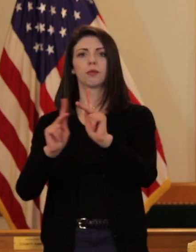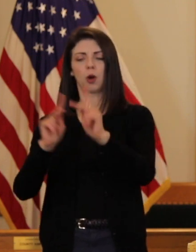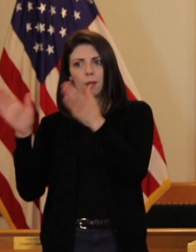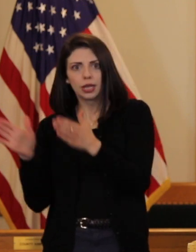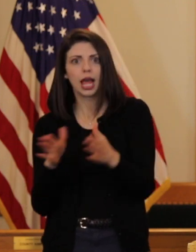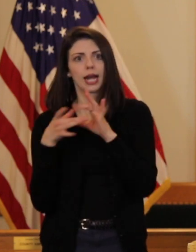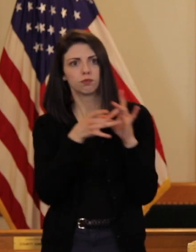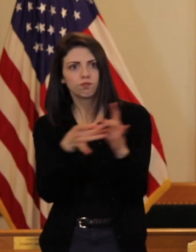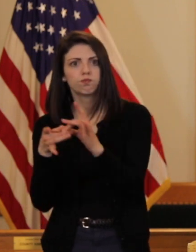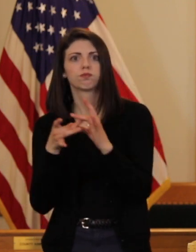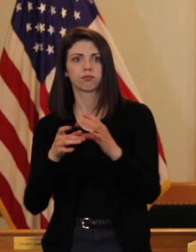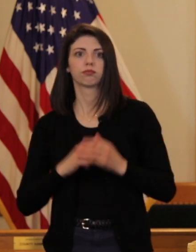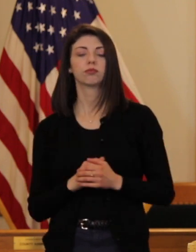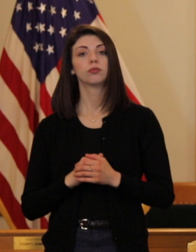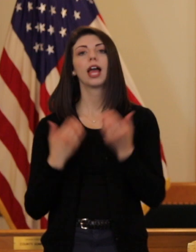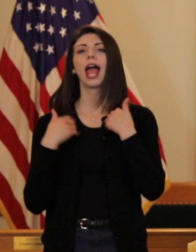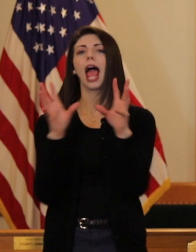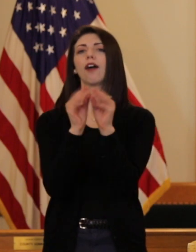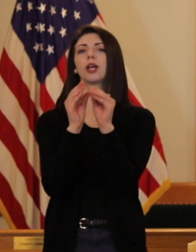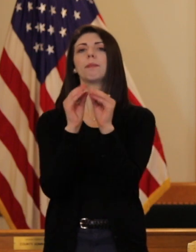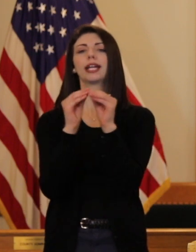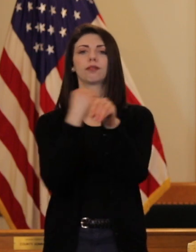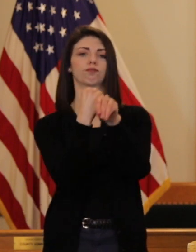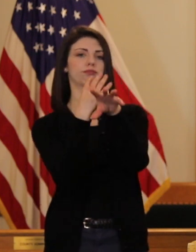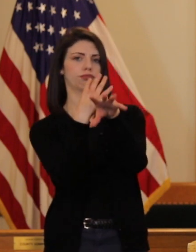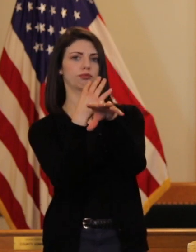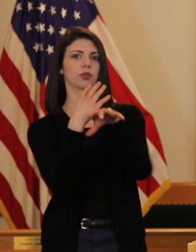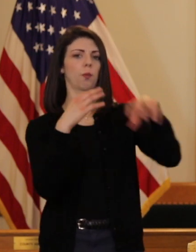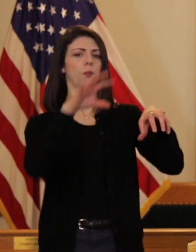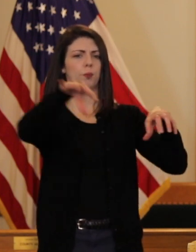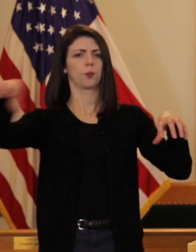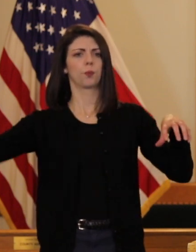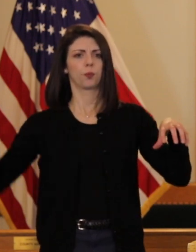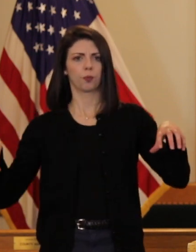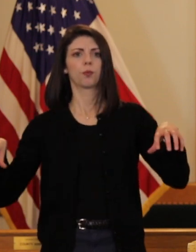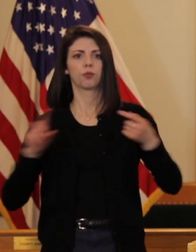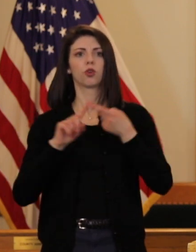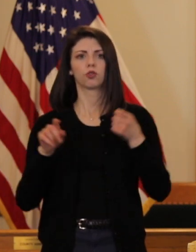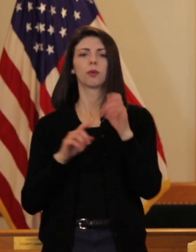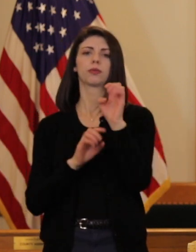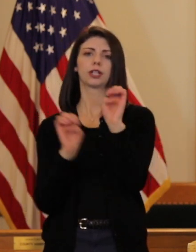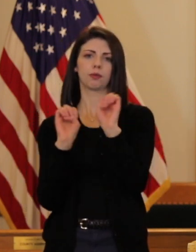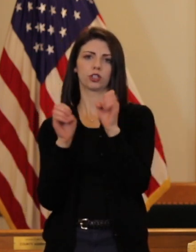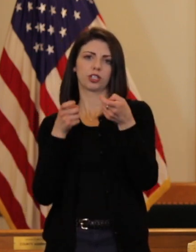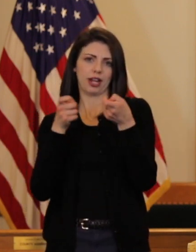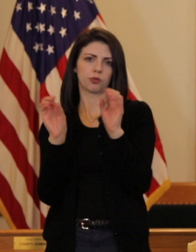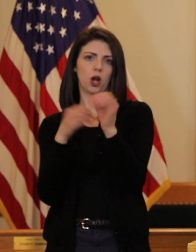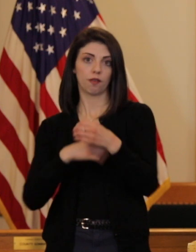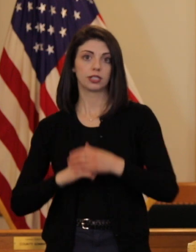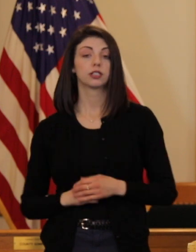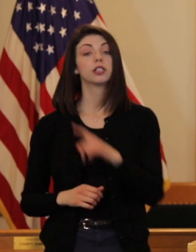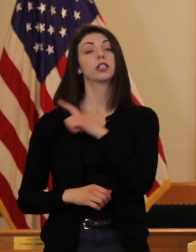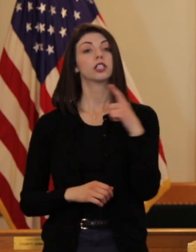activities. Our meetings are held remotely at the Emergency Operations Center in the Emergency Management Office.